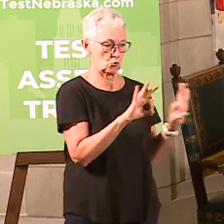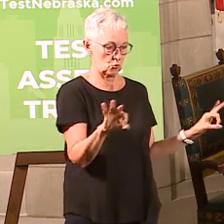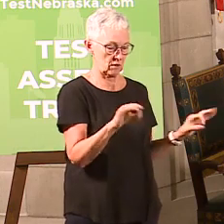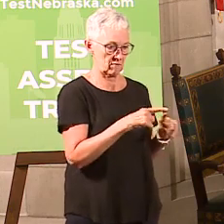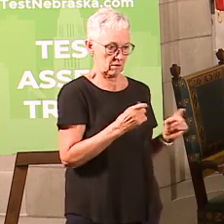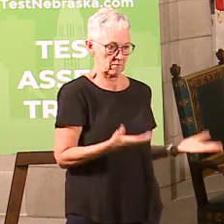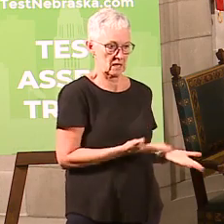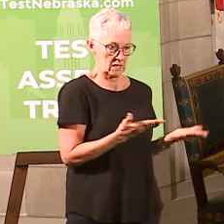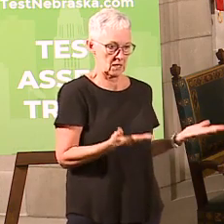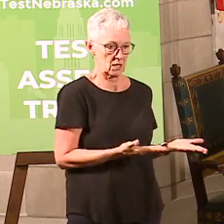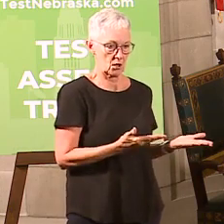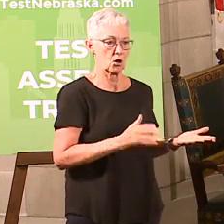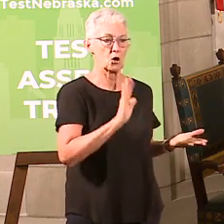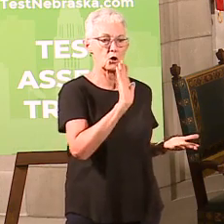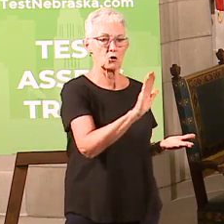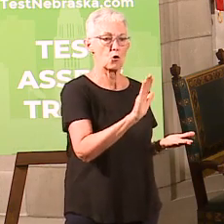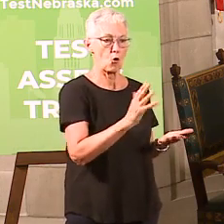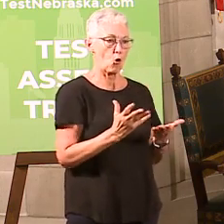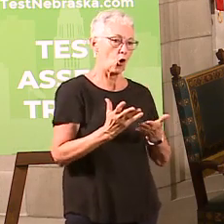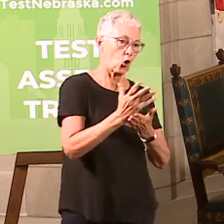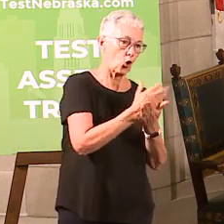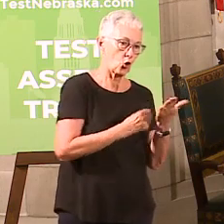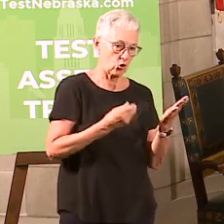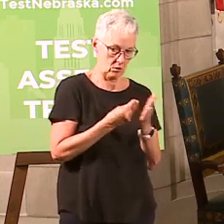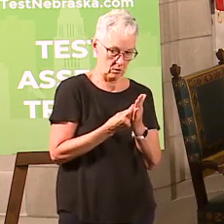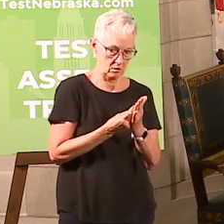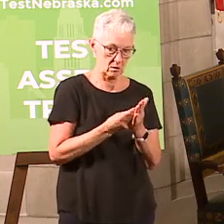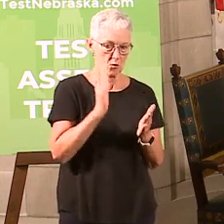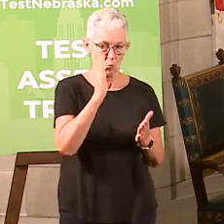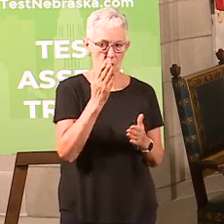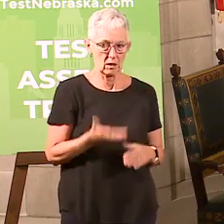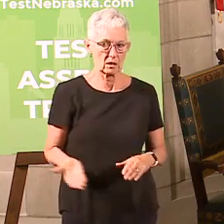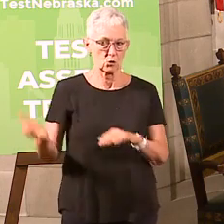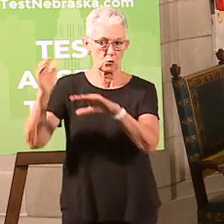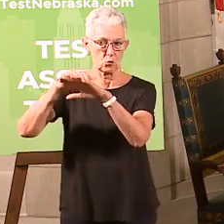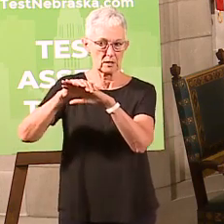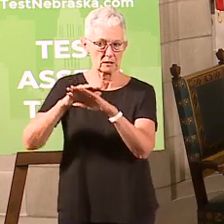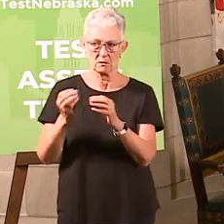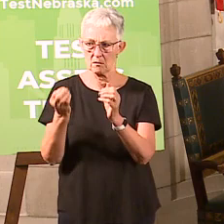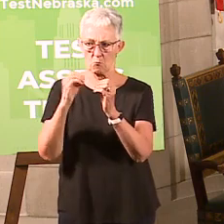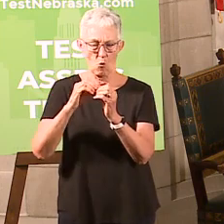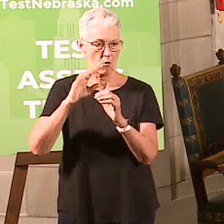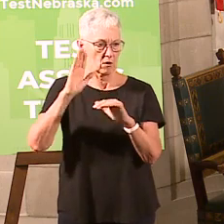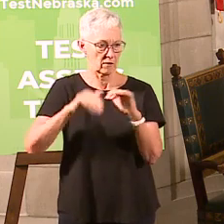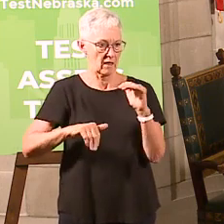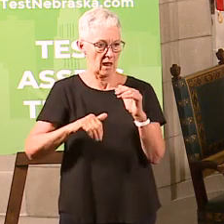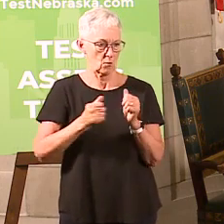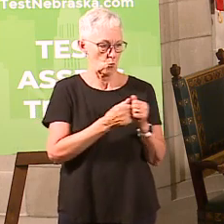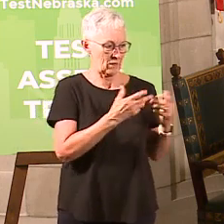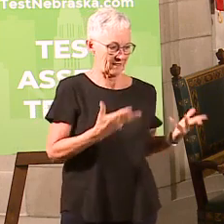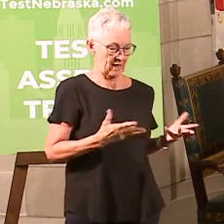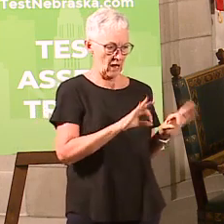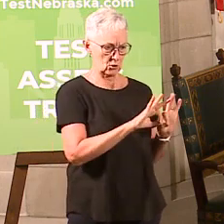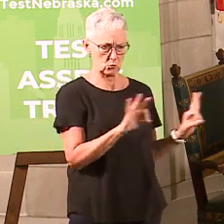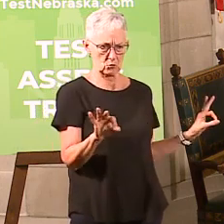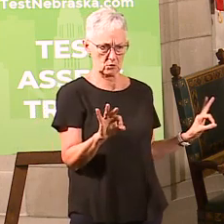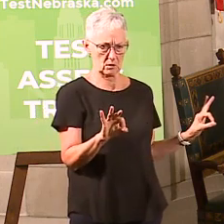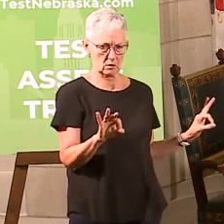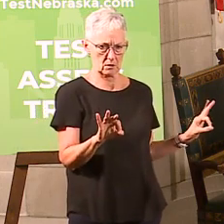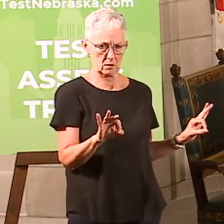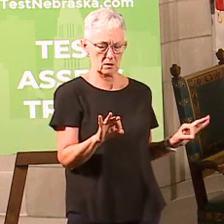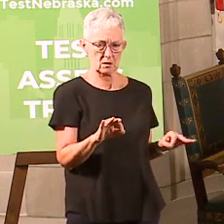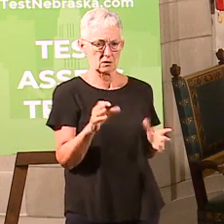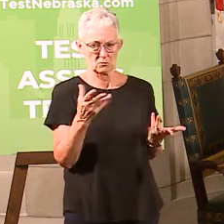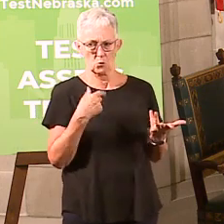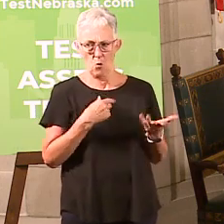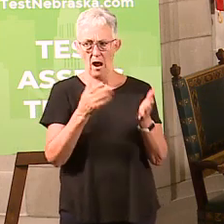$750,000 to $1 million over the lifetime. That's just with an undergraduate degree. Why would you miss out on that by taking a break and